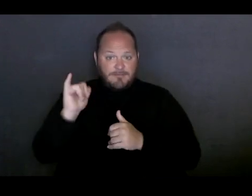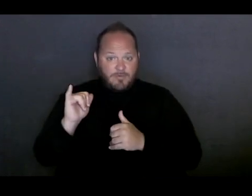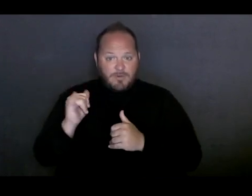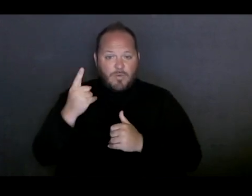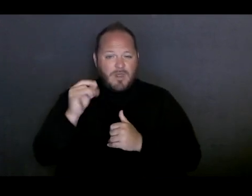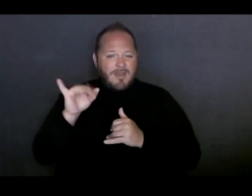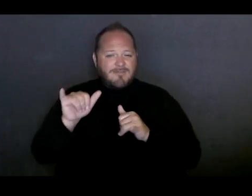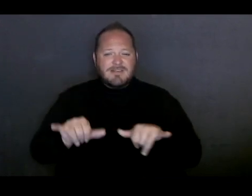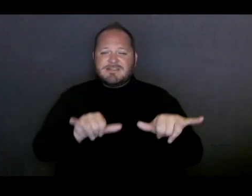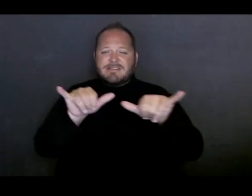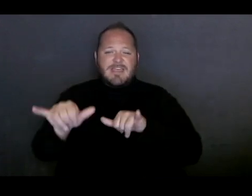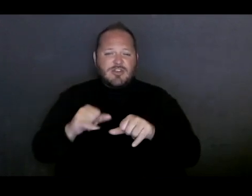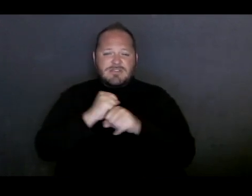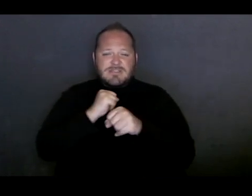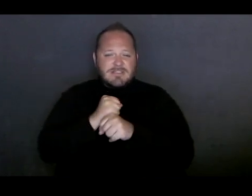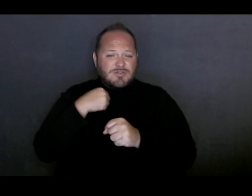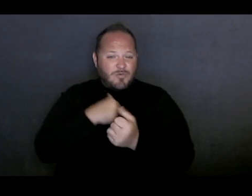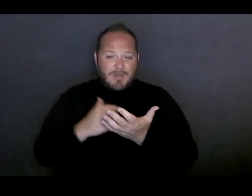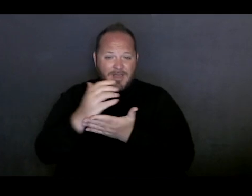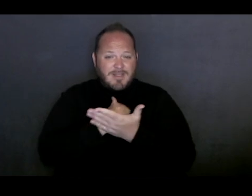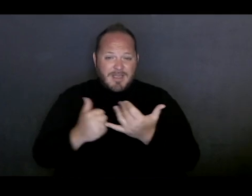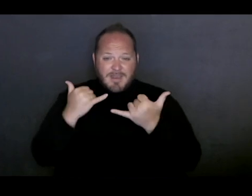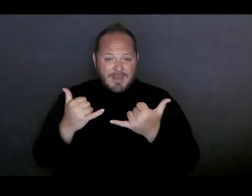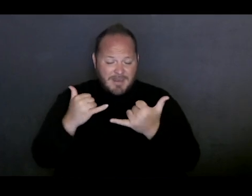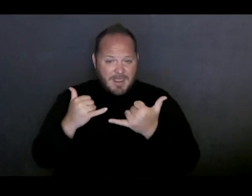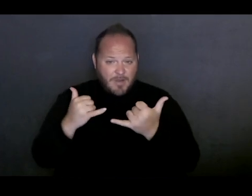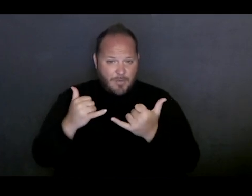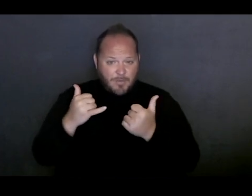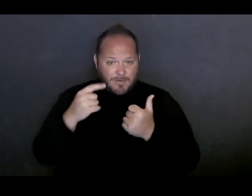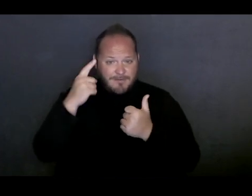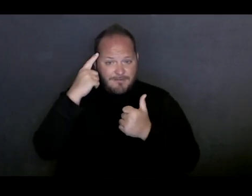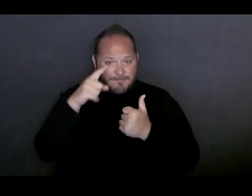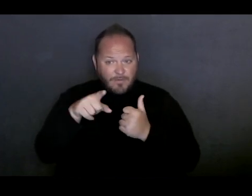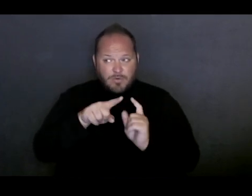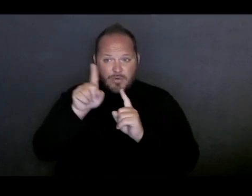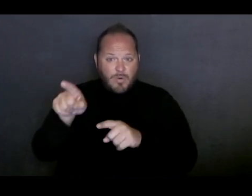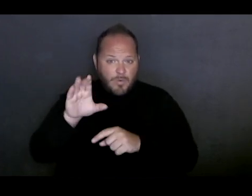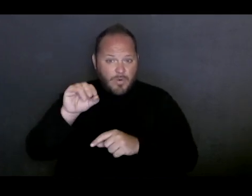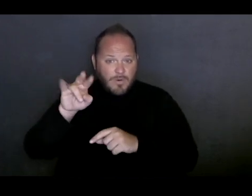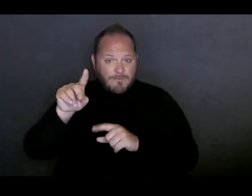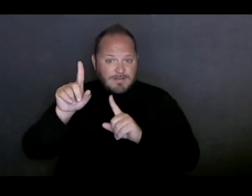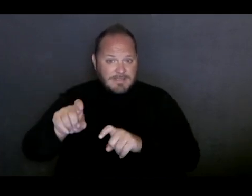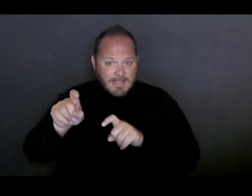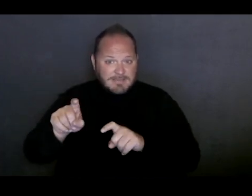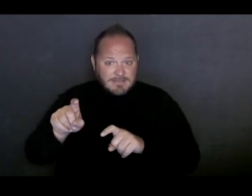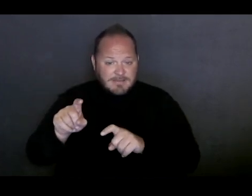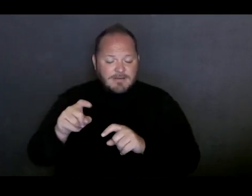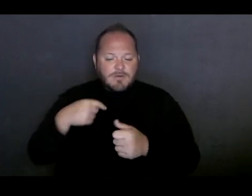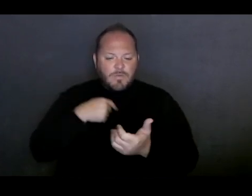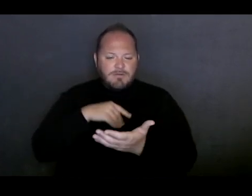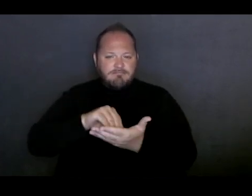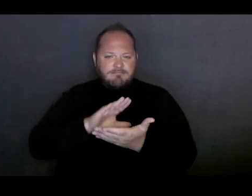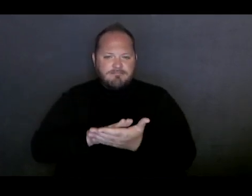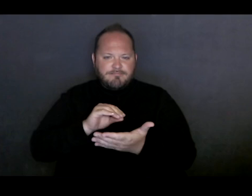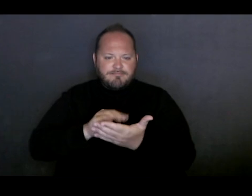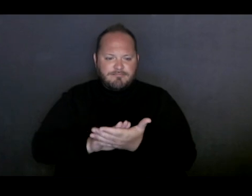now when you take a COVID test, we want to know who is sick by